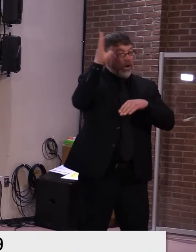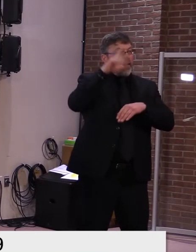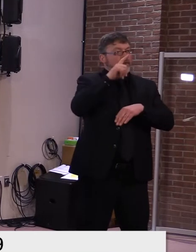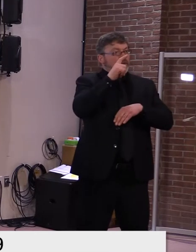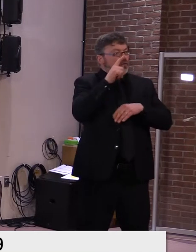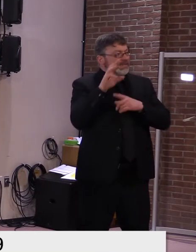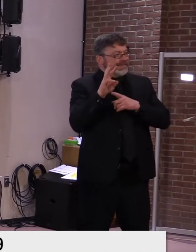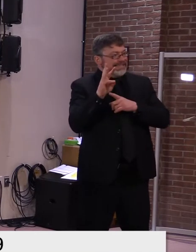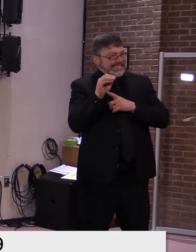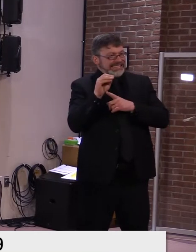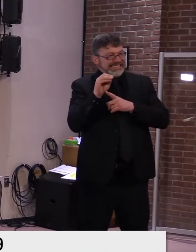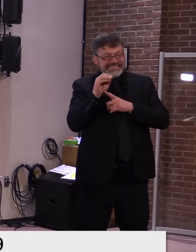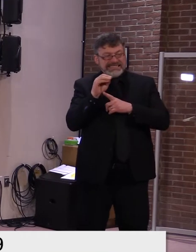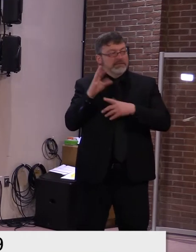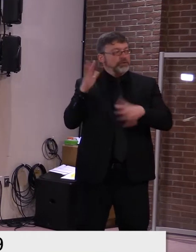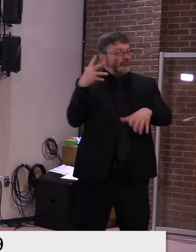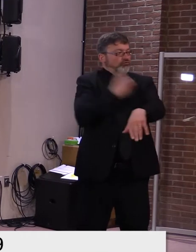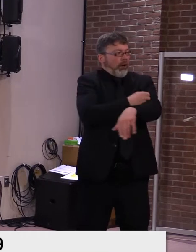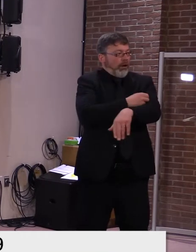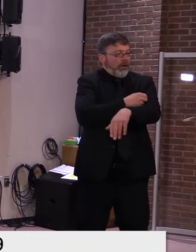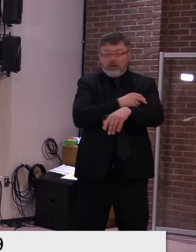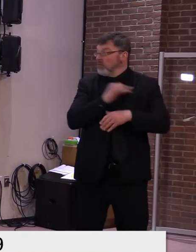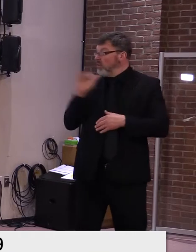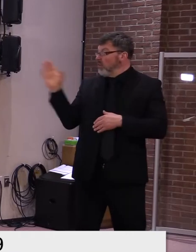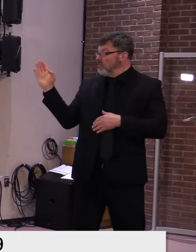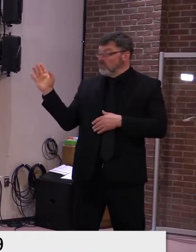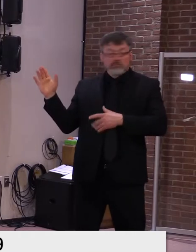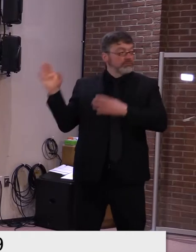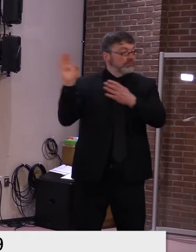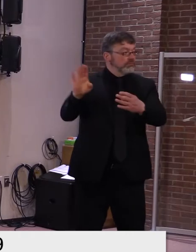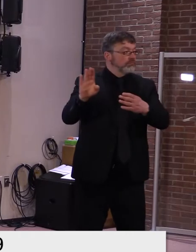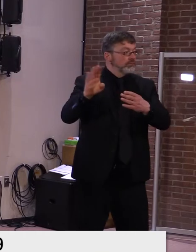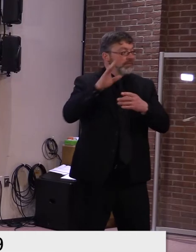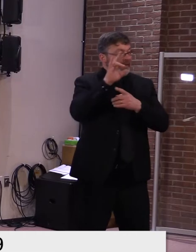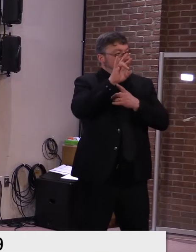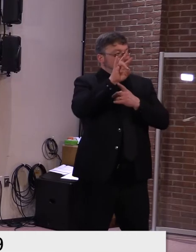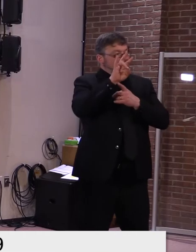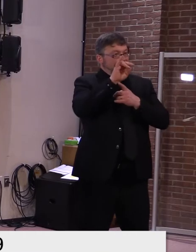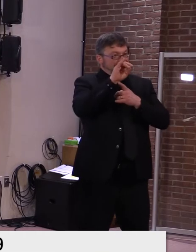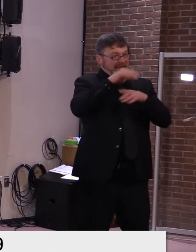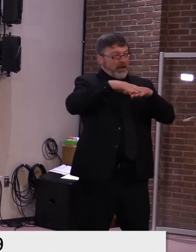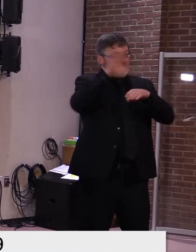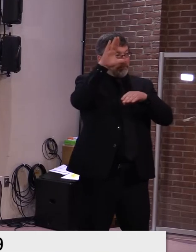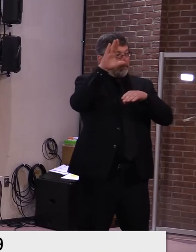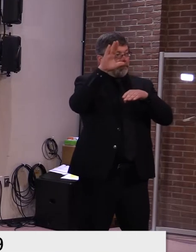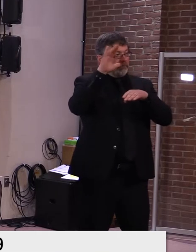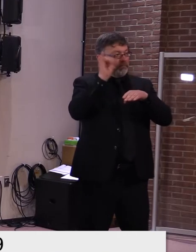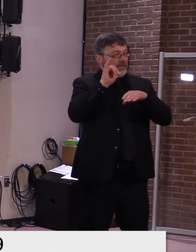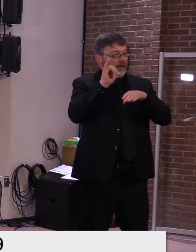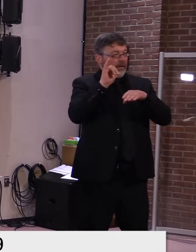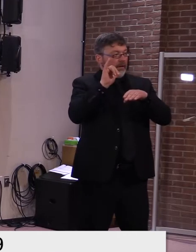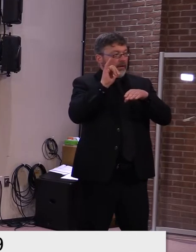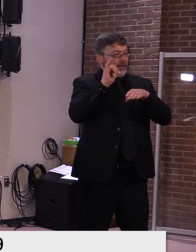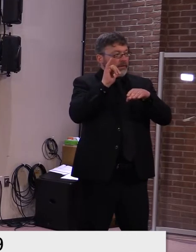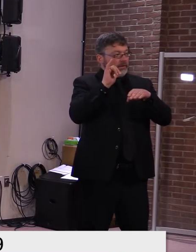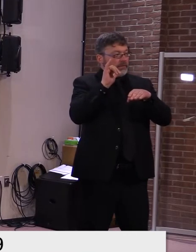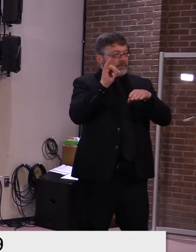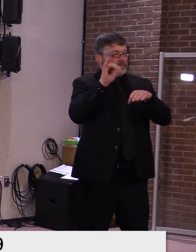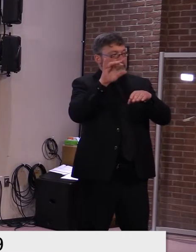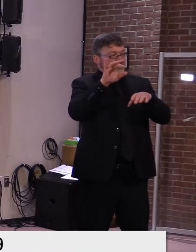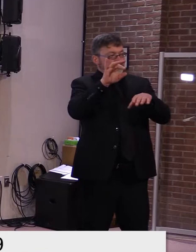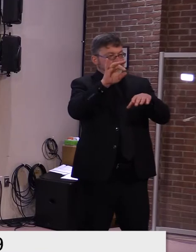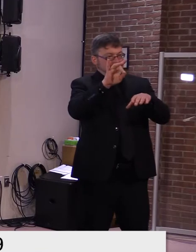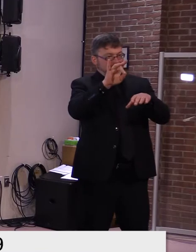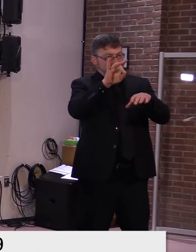as 87% of those 70 to 74 have been vaccinated, and